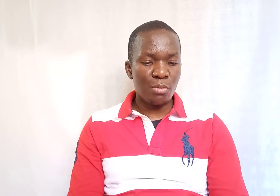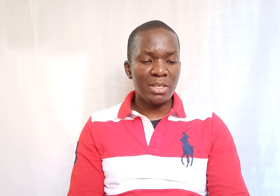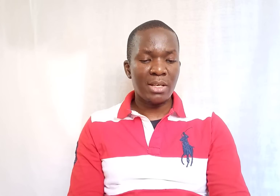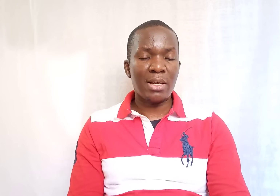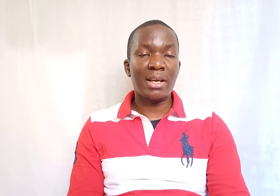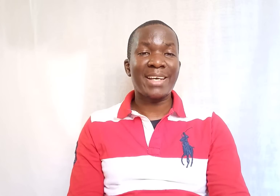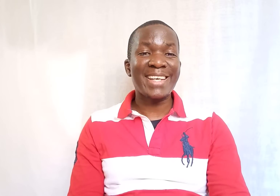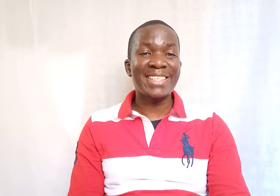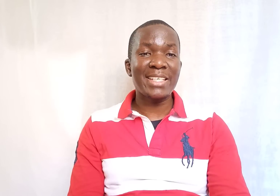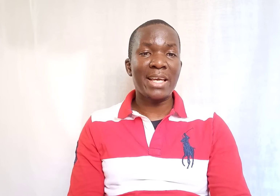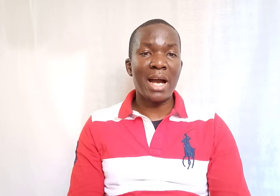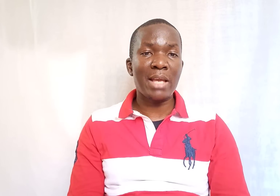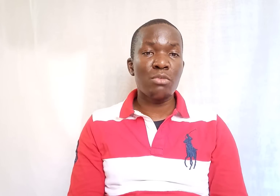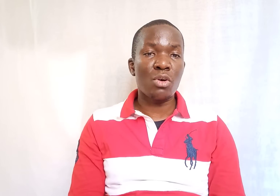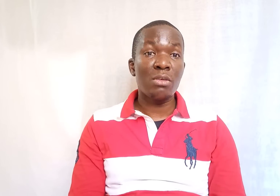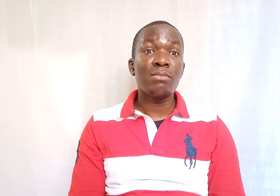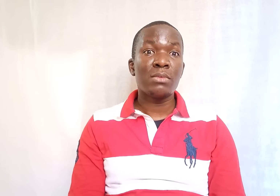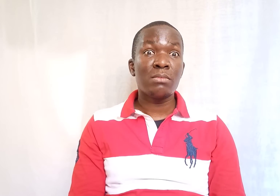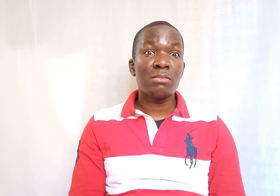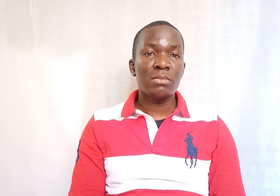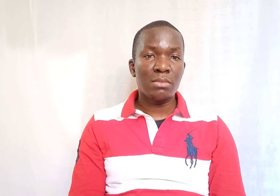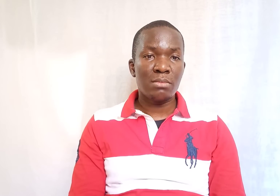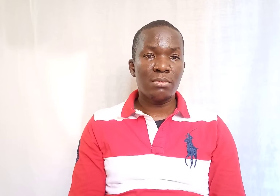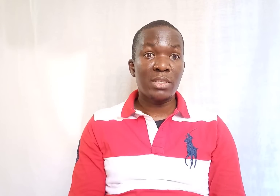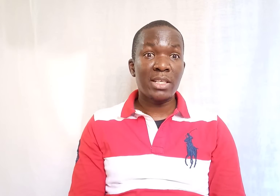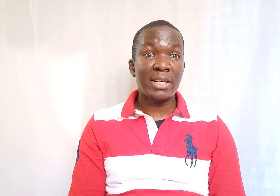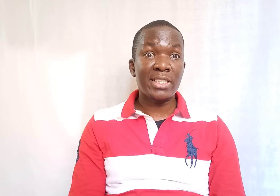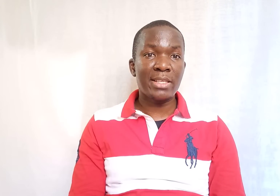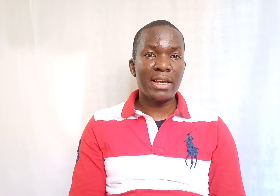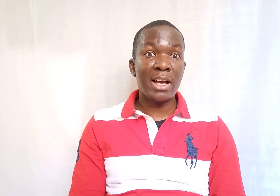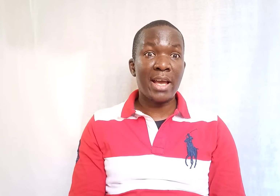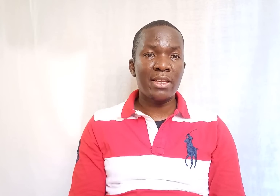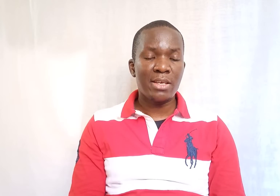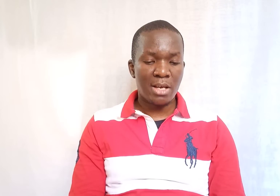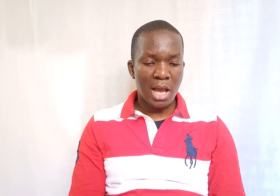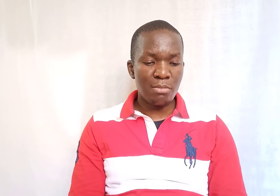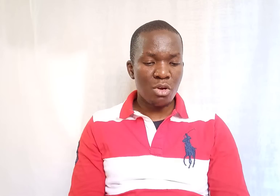be raising the eyebrow. Raising the eyebrow,